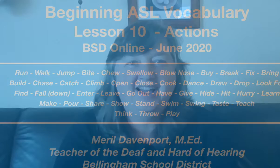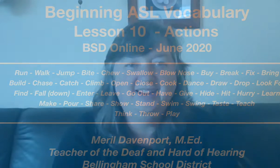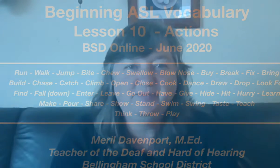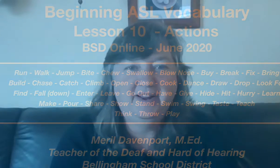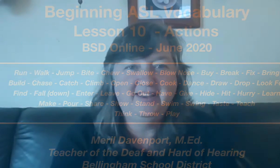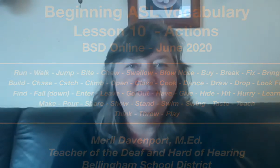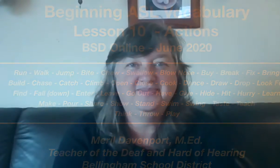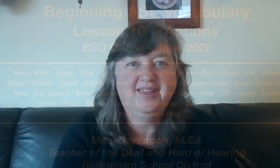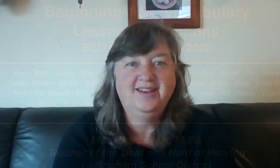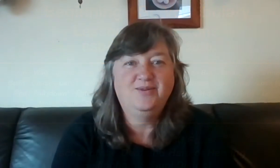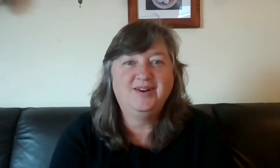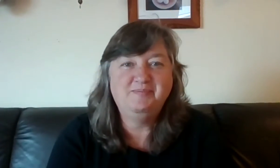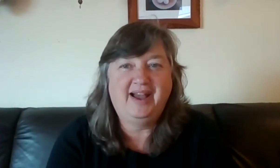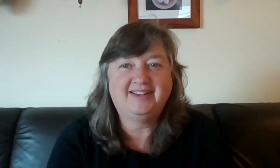Hi, everybody. Welcome back.